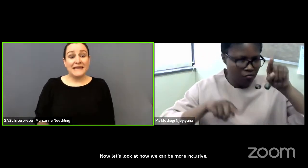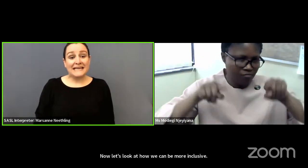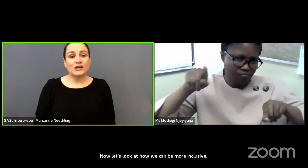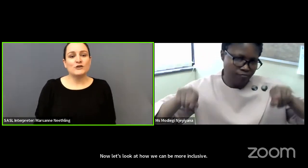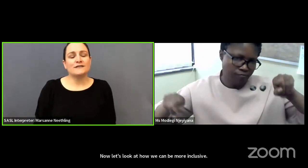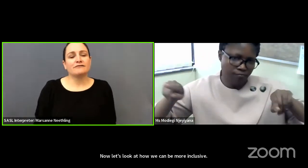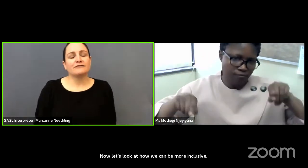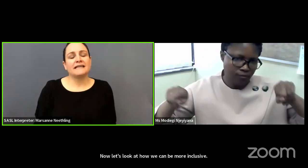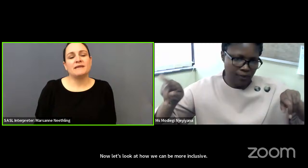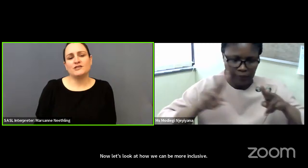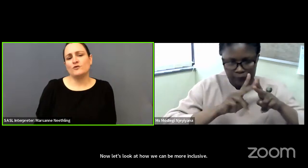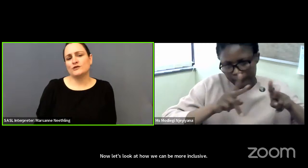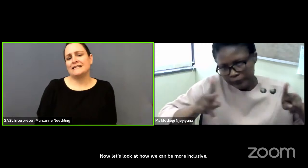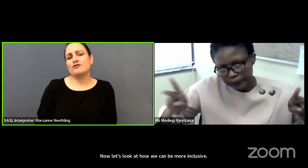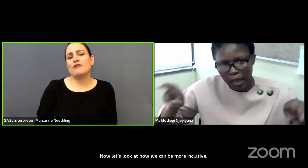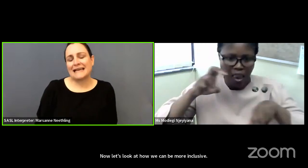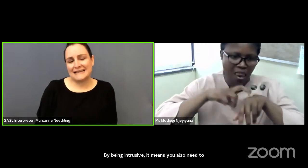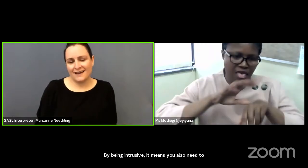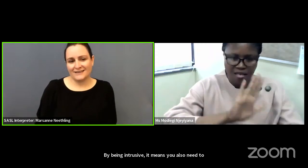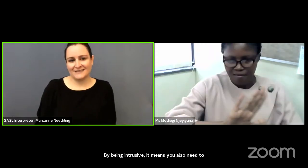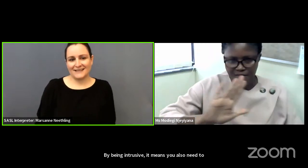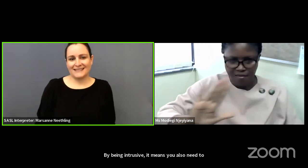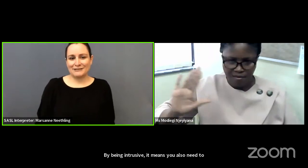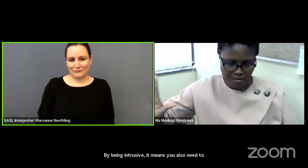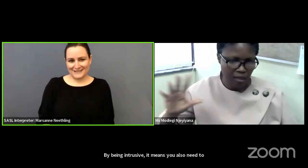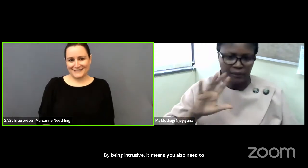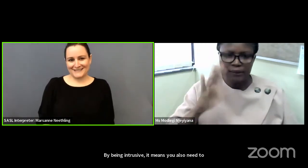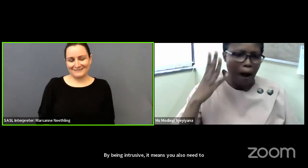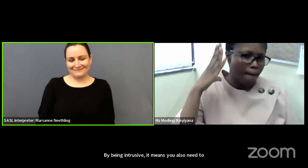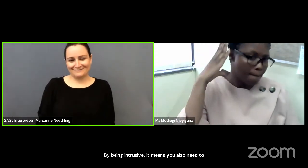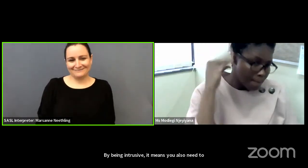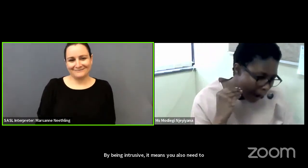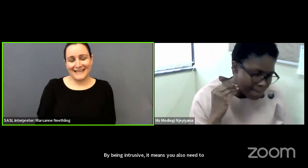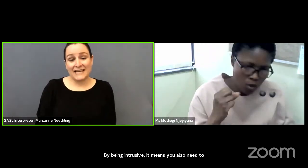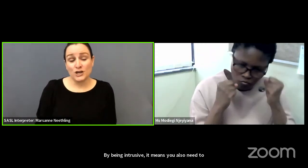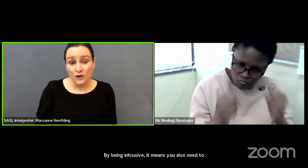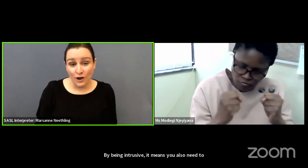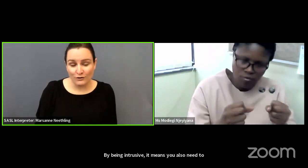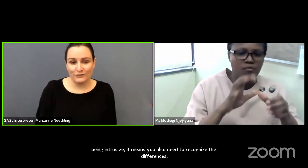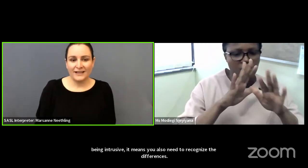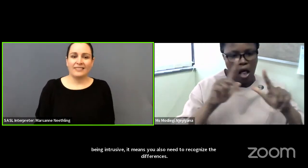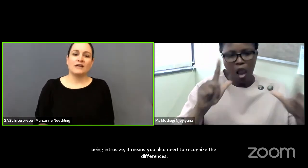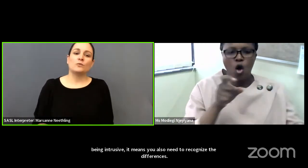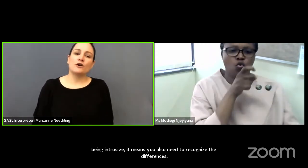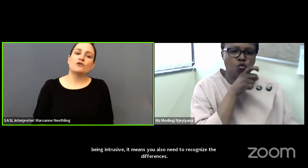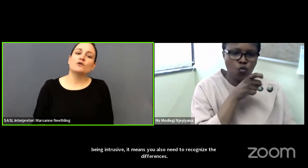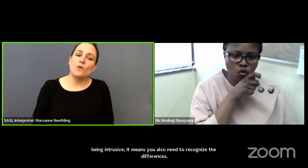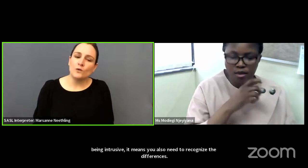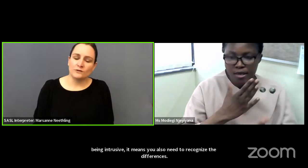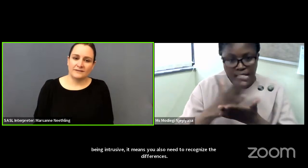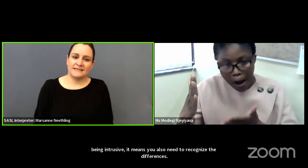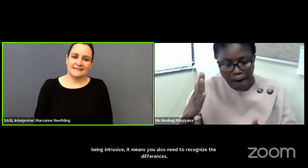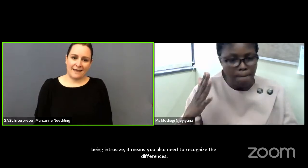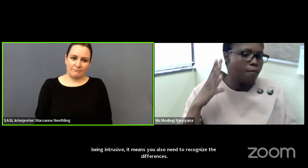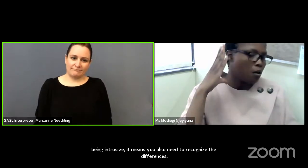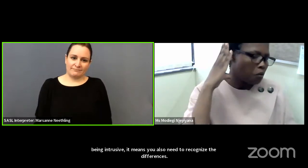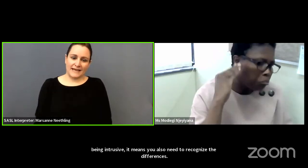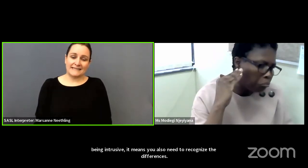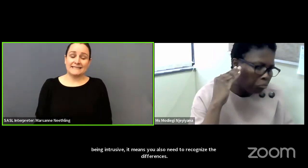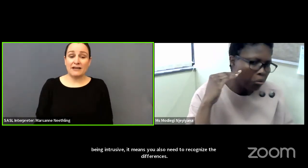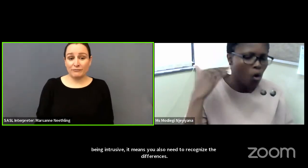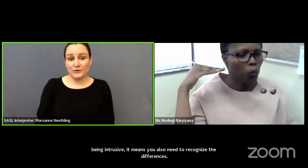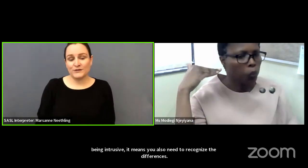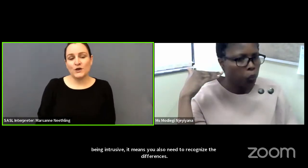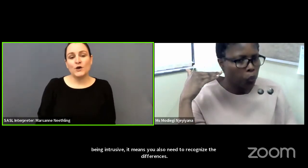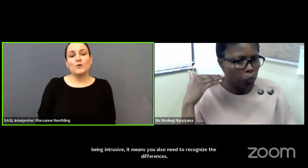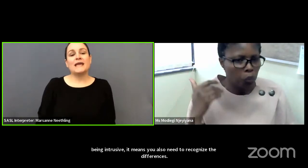By being inclusive, it means you also need to recognize the differences and know that we are not all the same. As